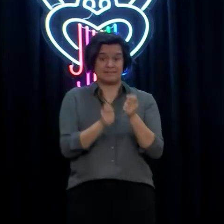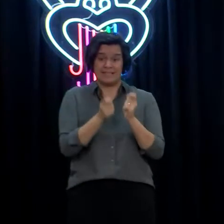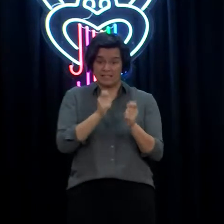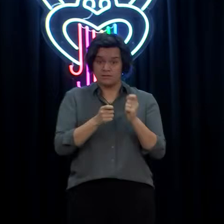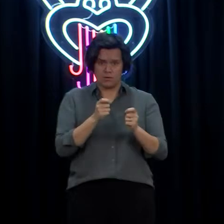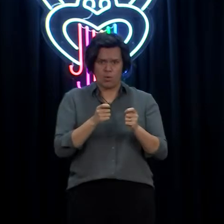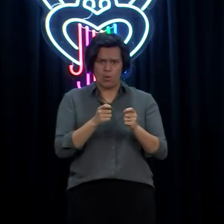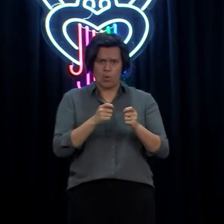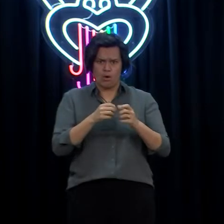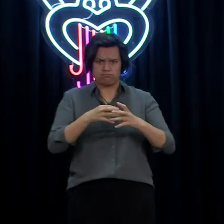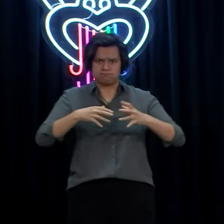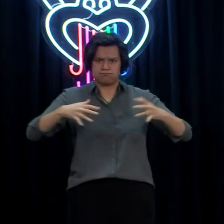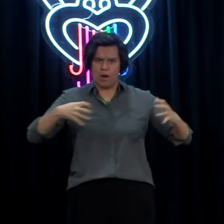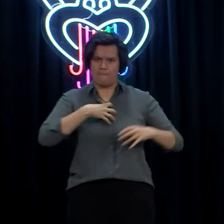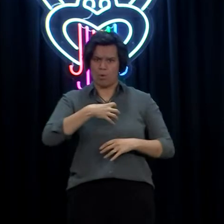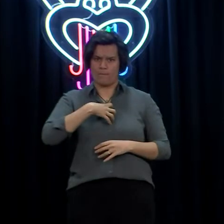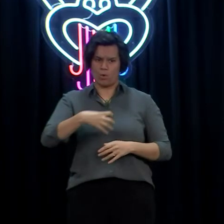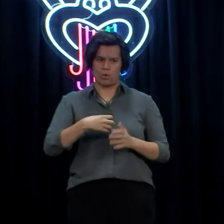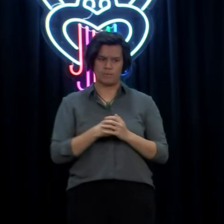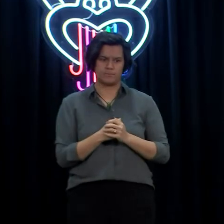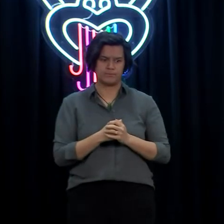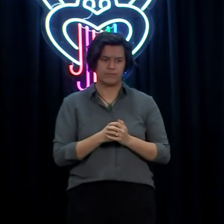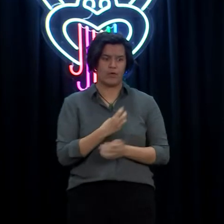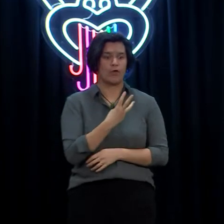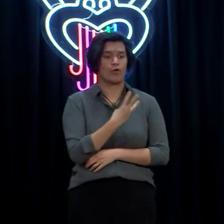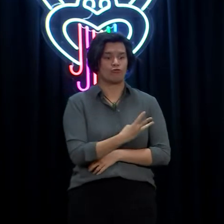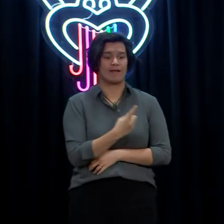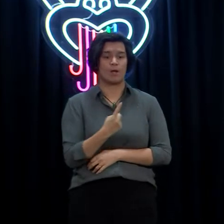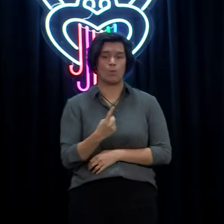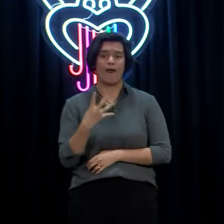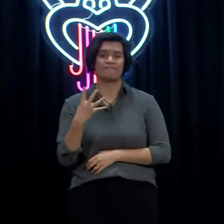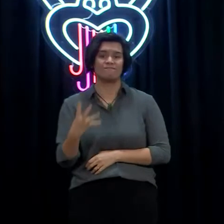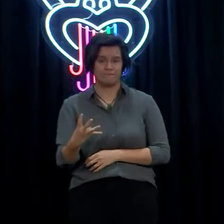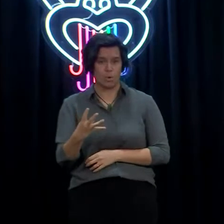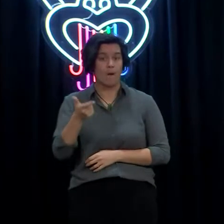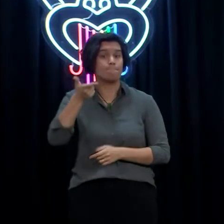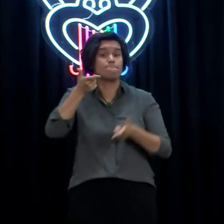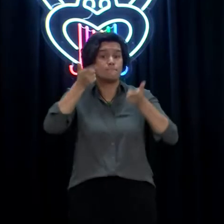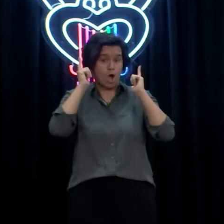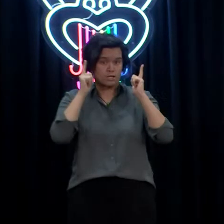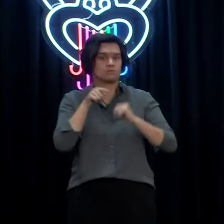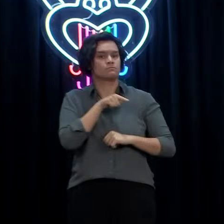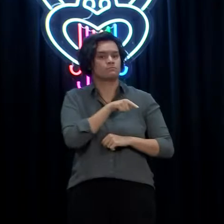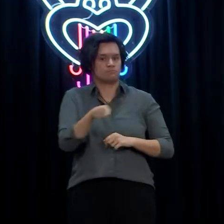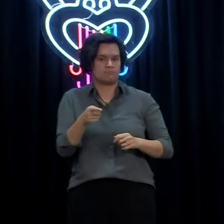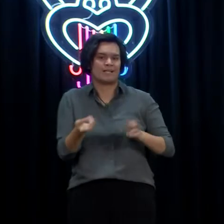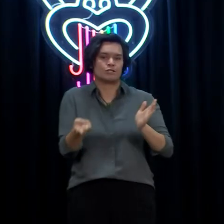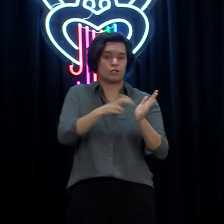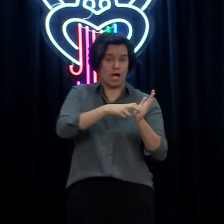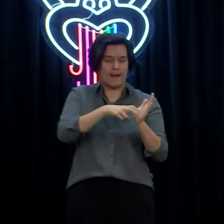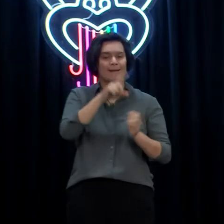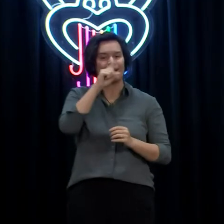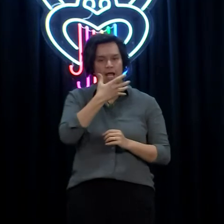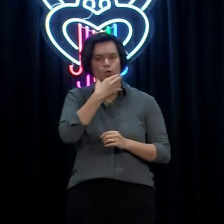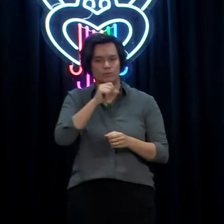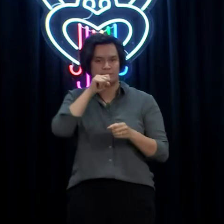with 314 employers covering more than 3,000 employees signing up to use